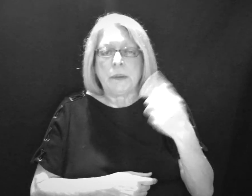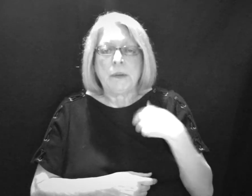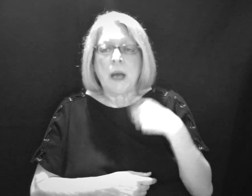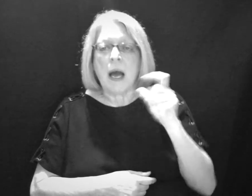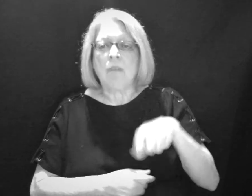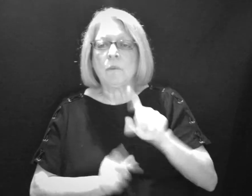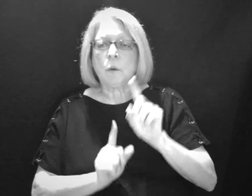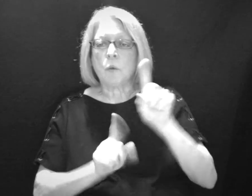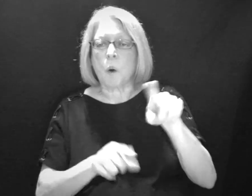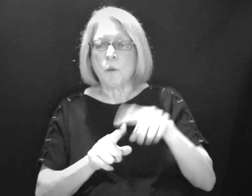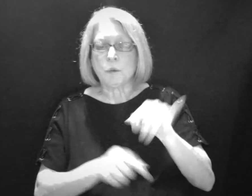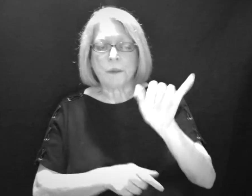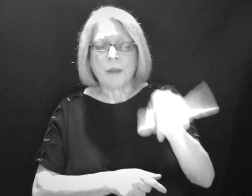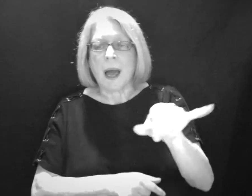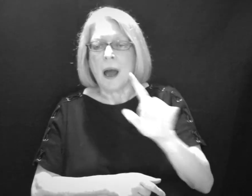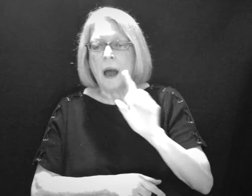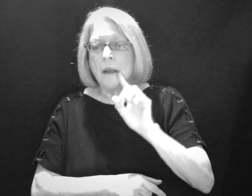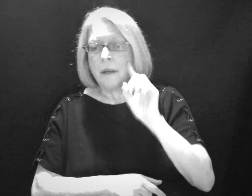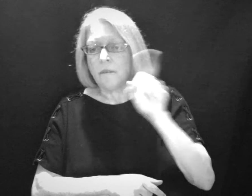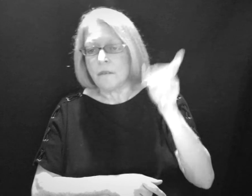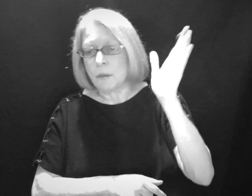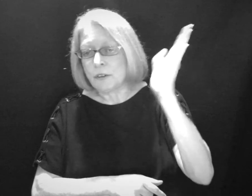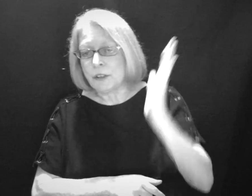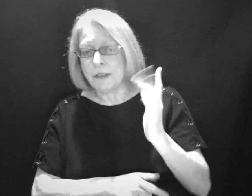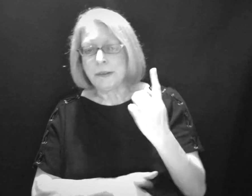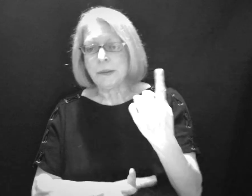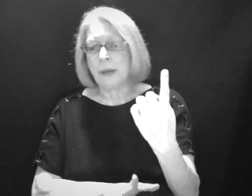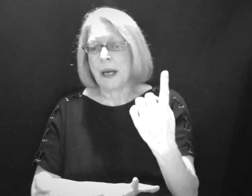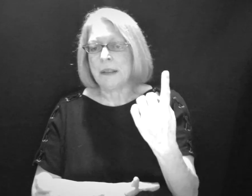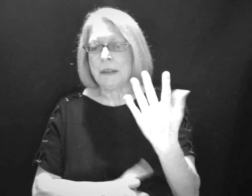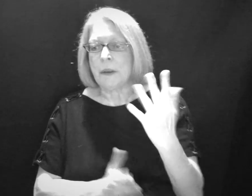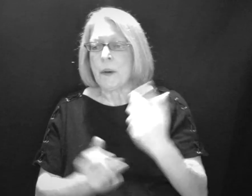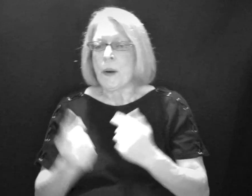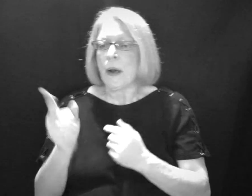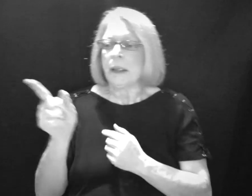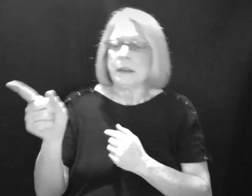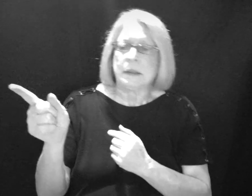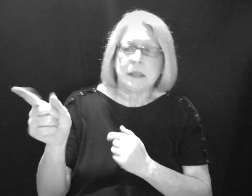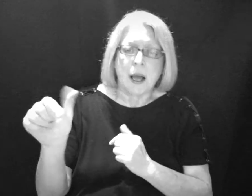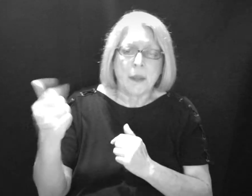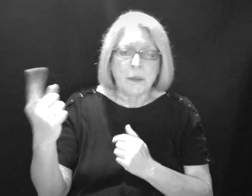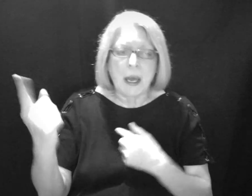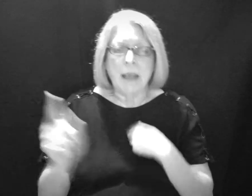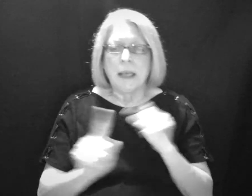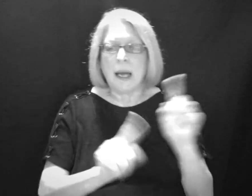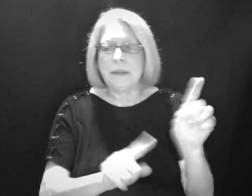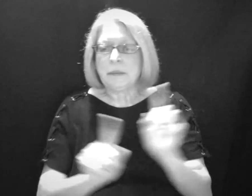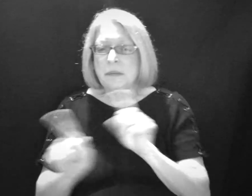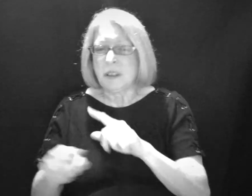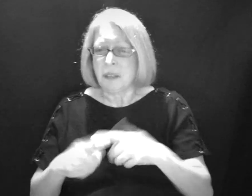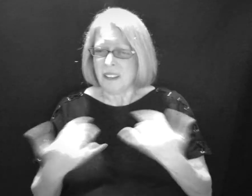whoopsie daisy. For the font size, let's go to something bigger, like